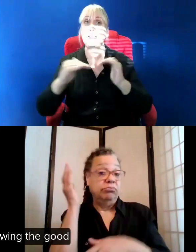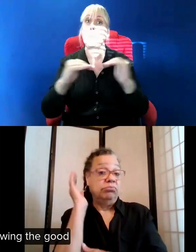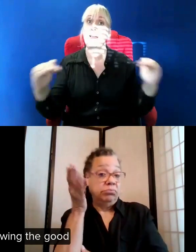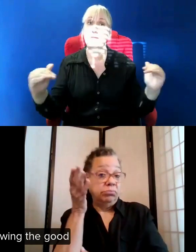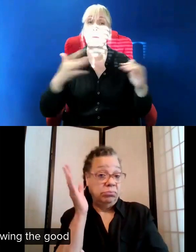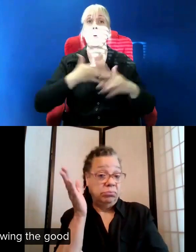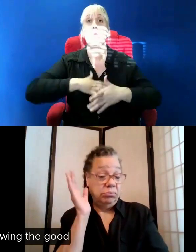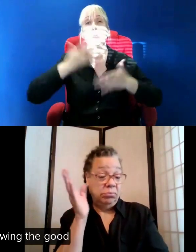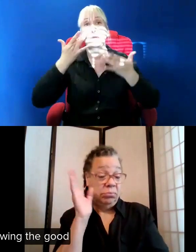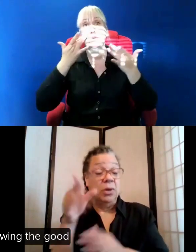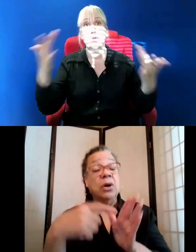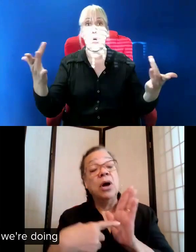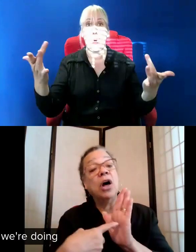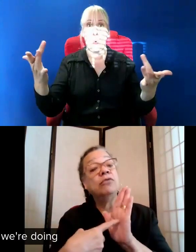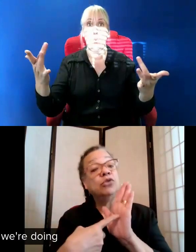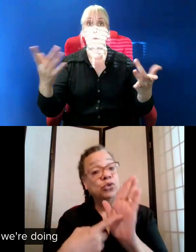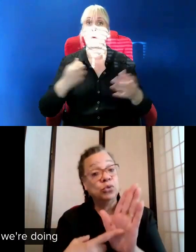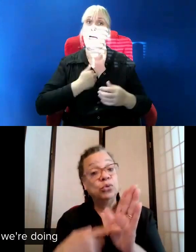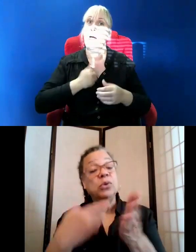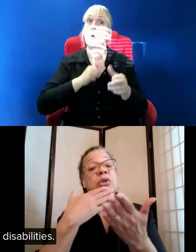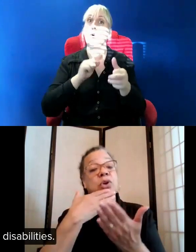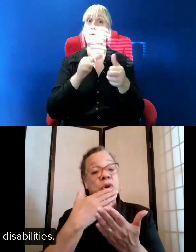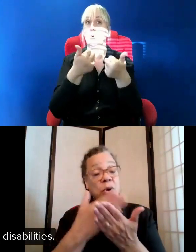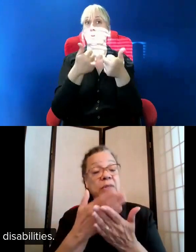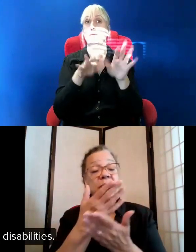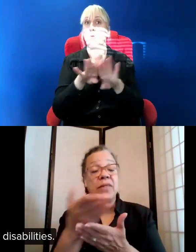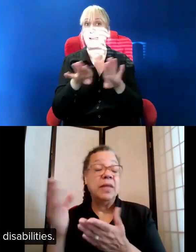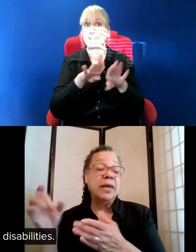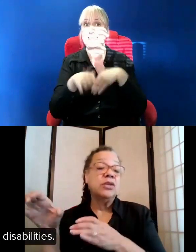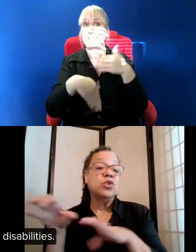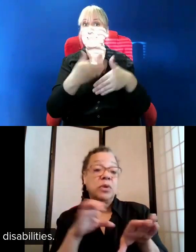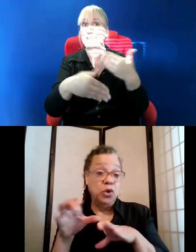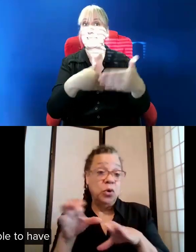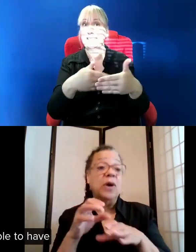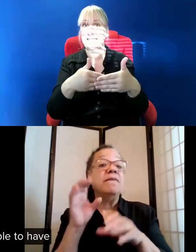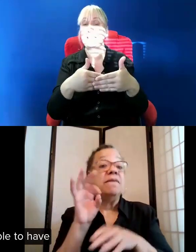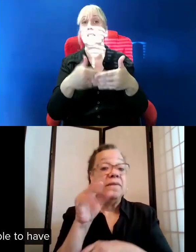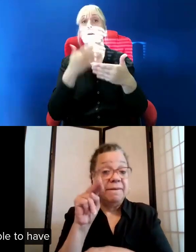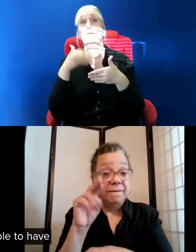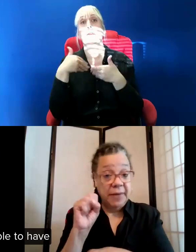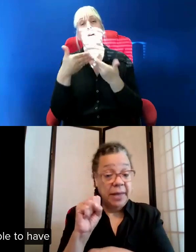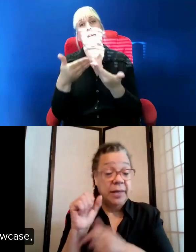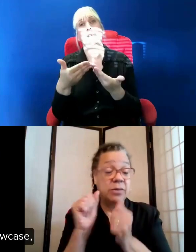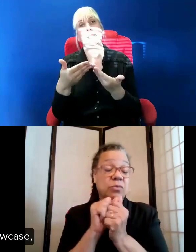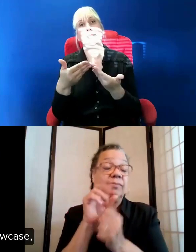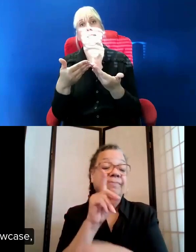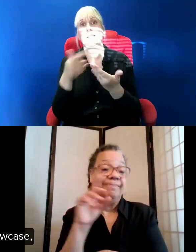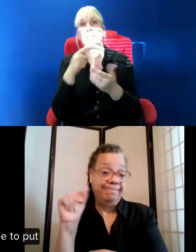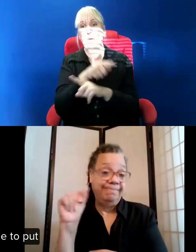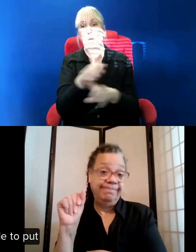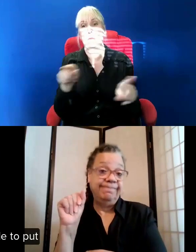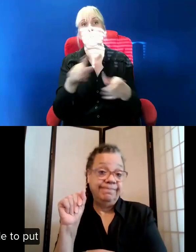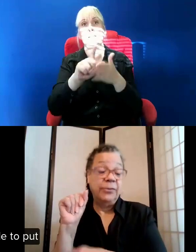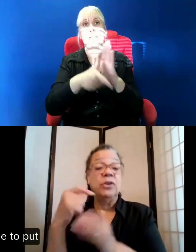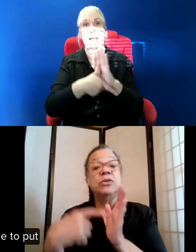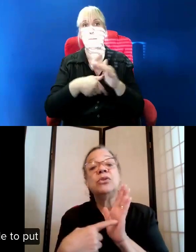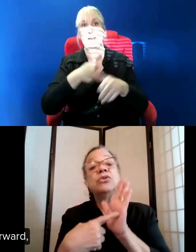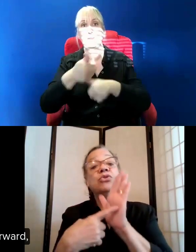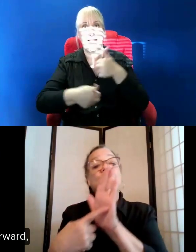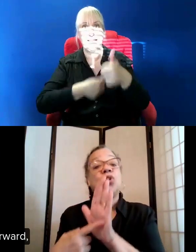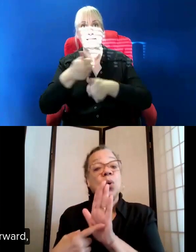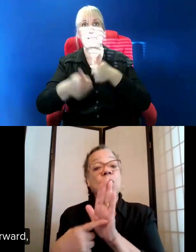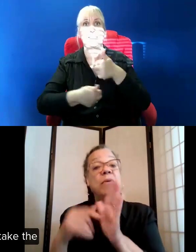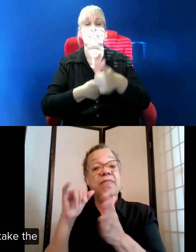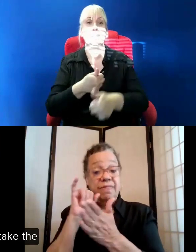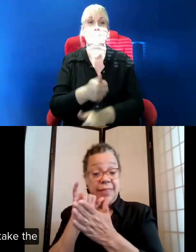showing the good practice that we're doing for fans with disabilities. So to be able to have the showcase, to be able to put